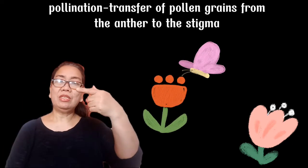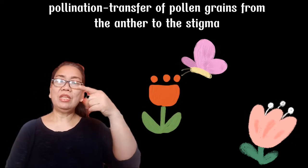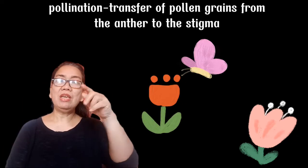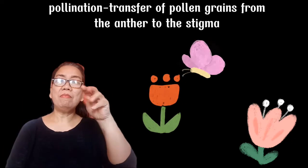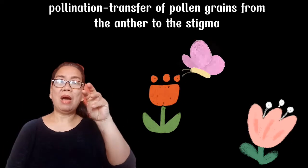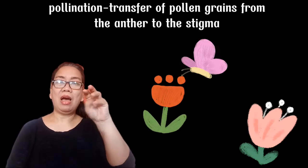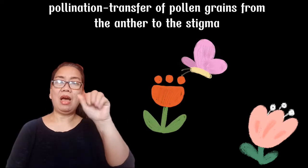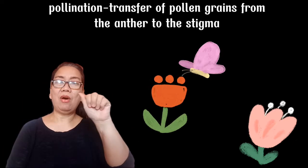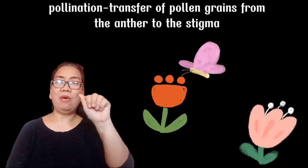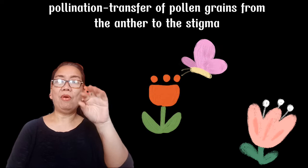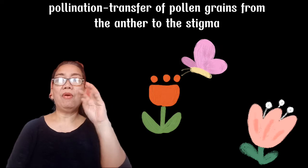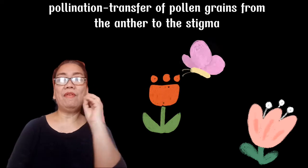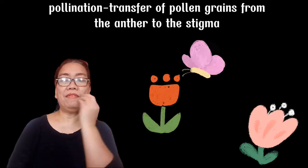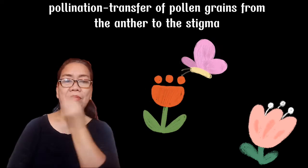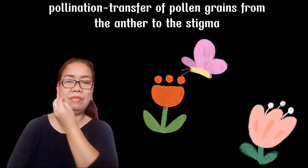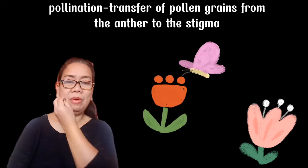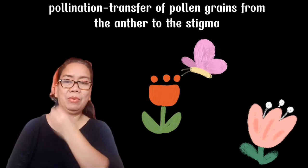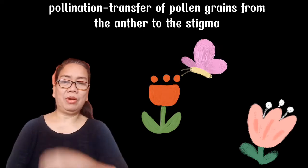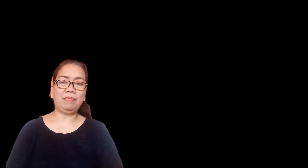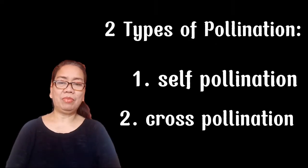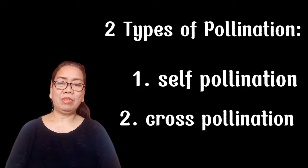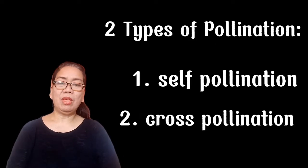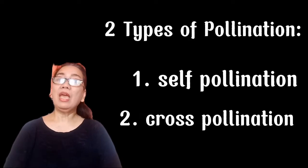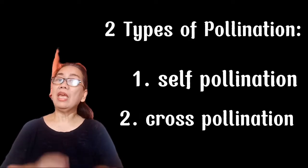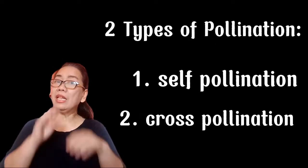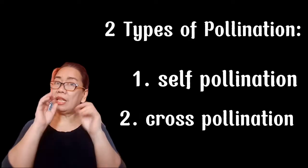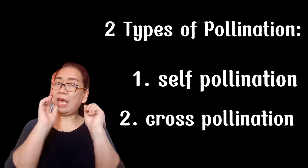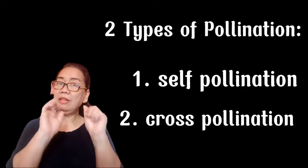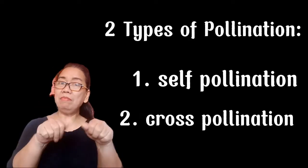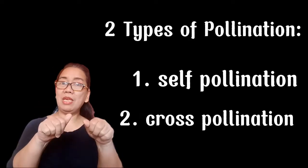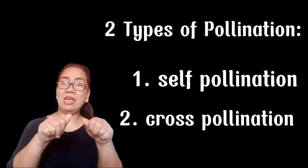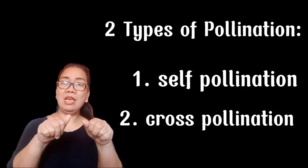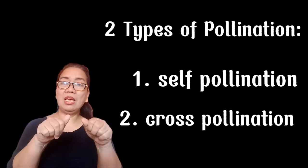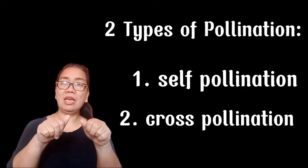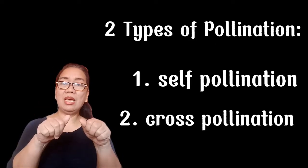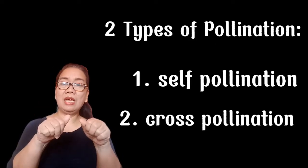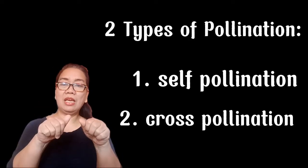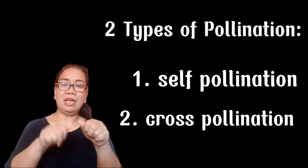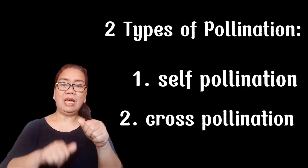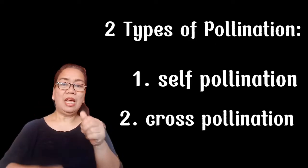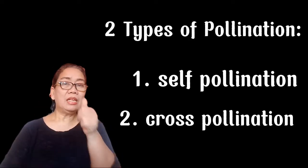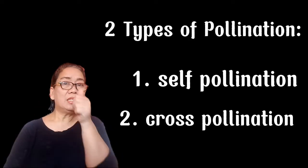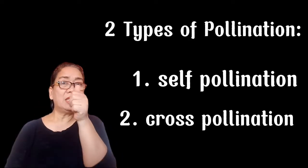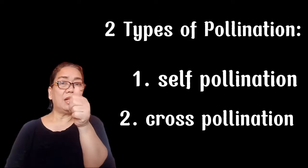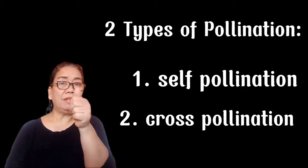the stigma of a flower. It can be